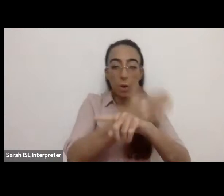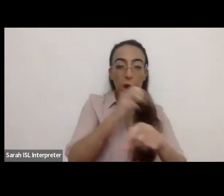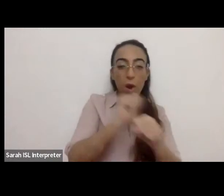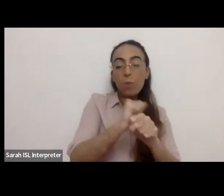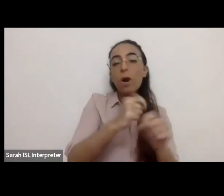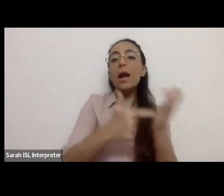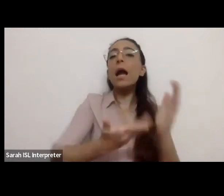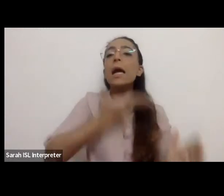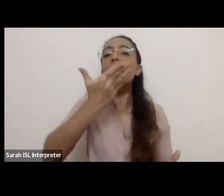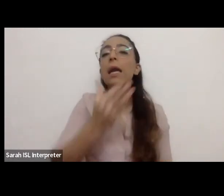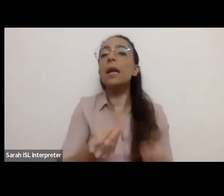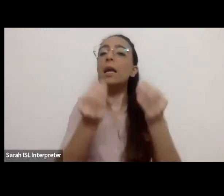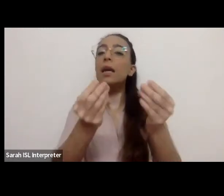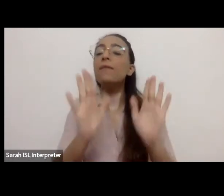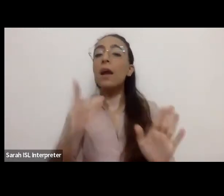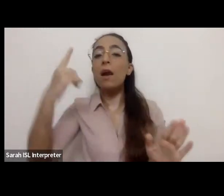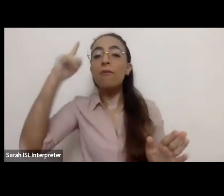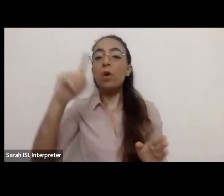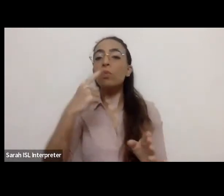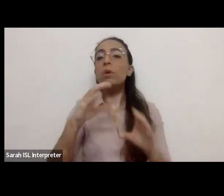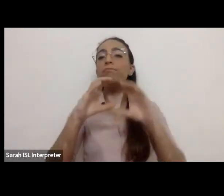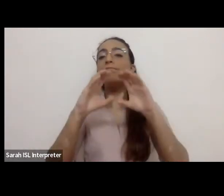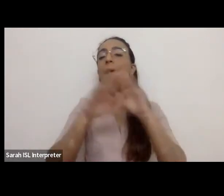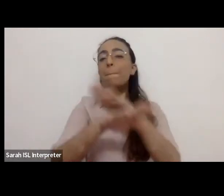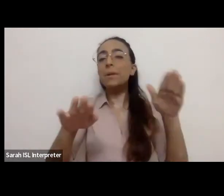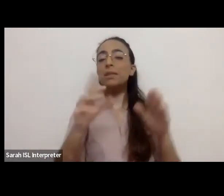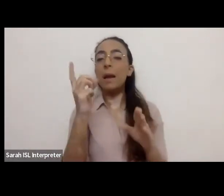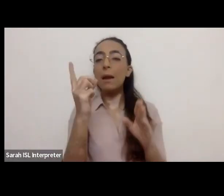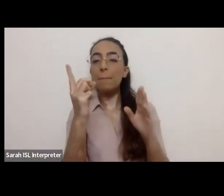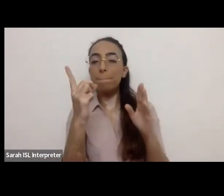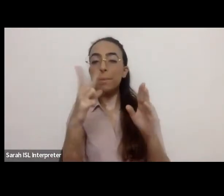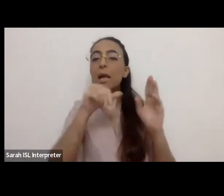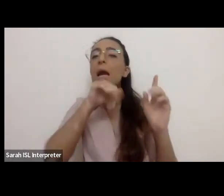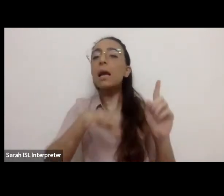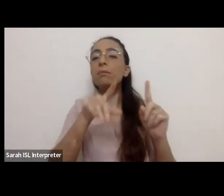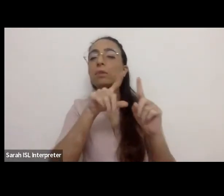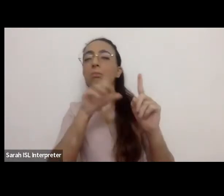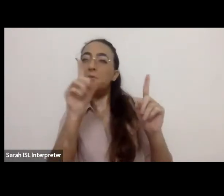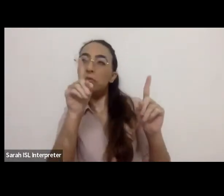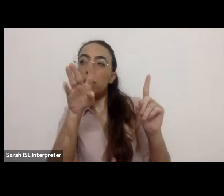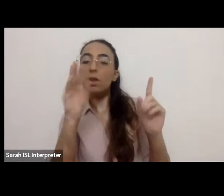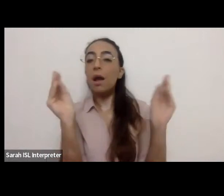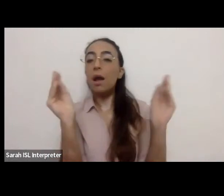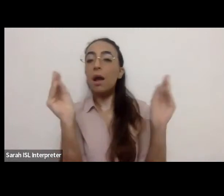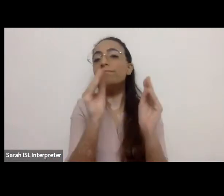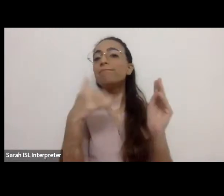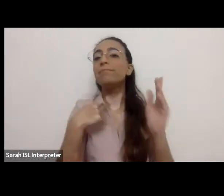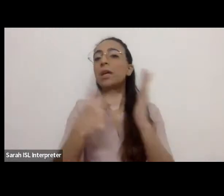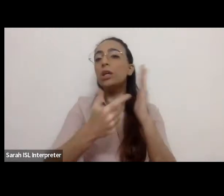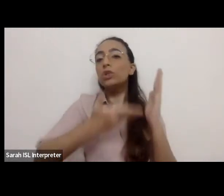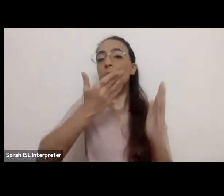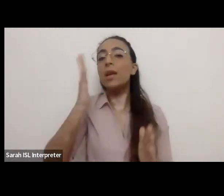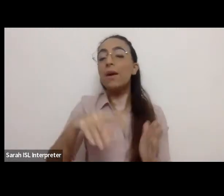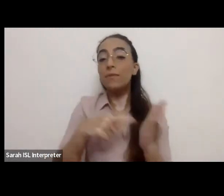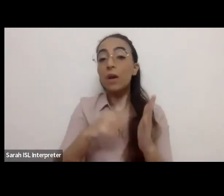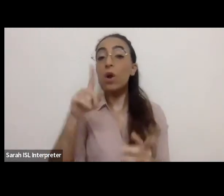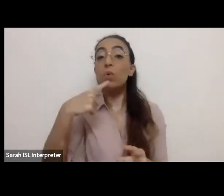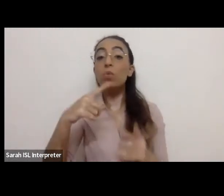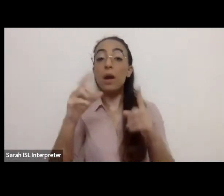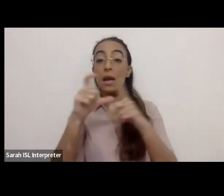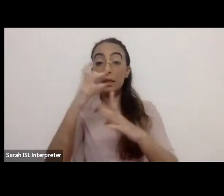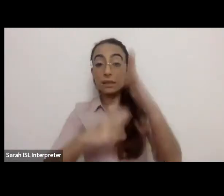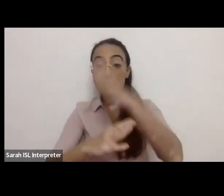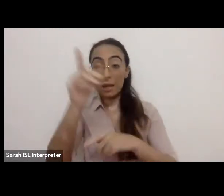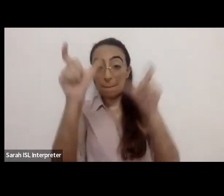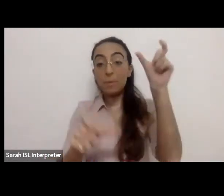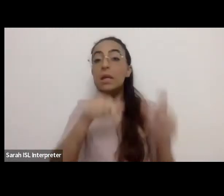trainable children from 12 plus and 14 plus years of age. PWDs above 18 years of age are formed